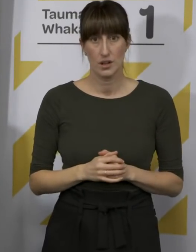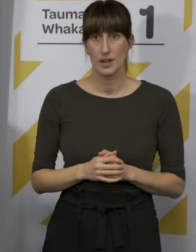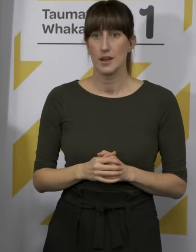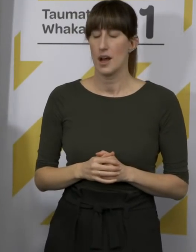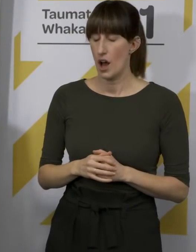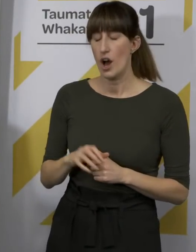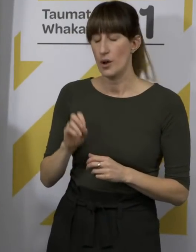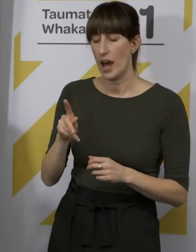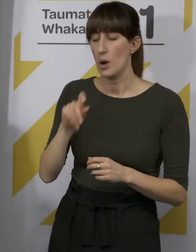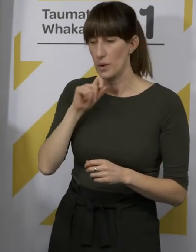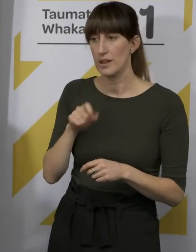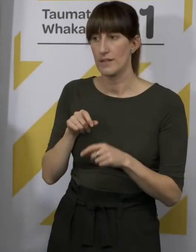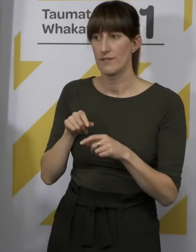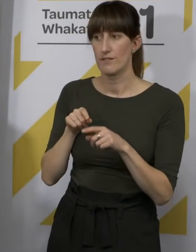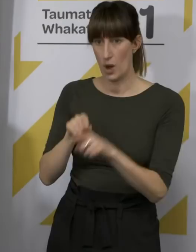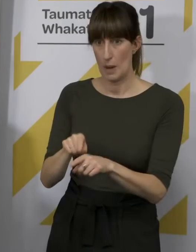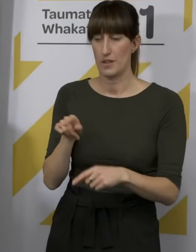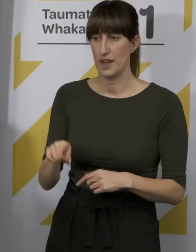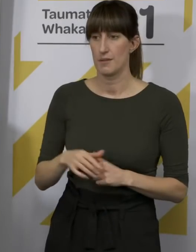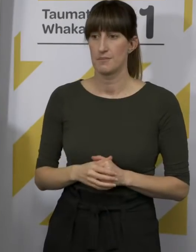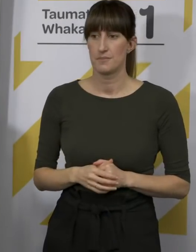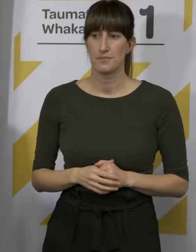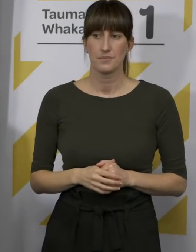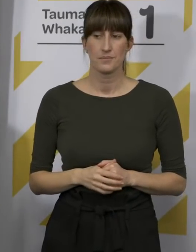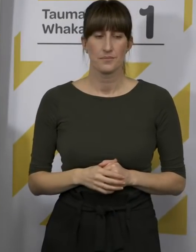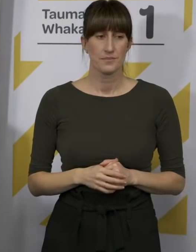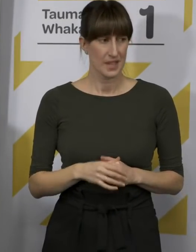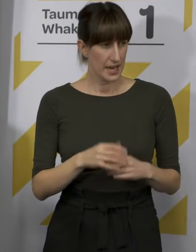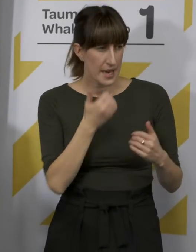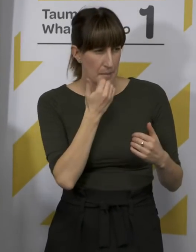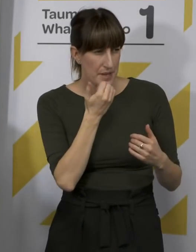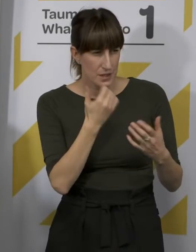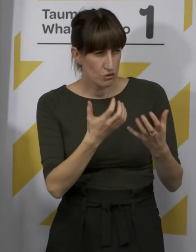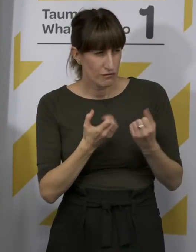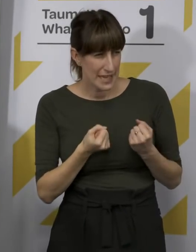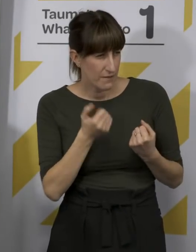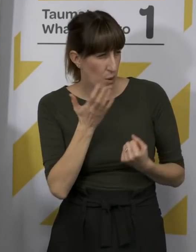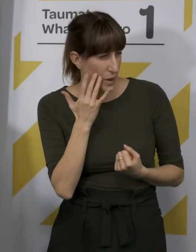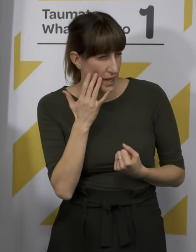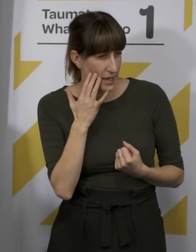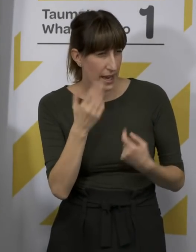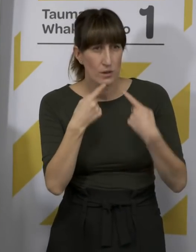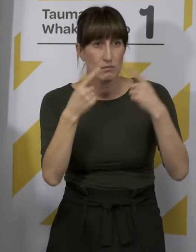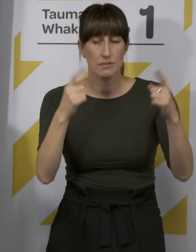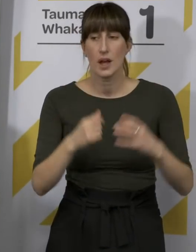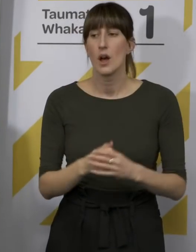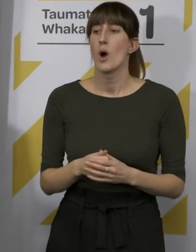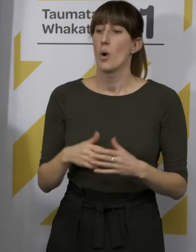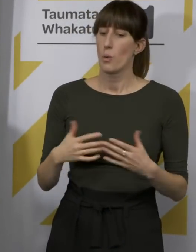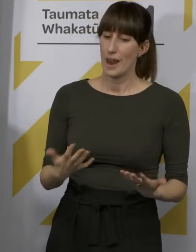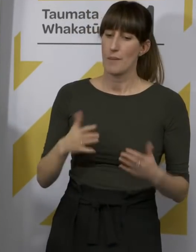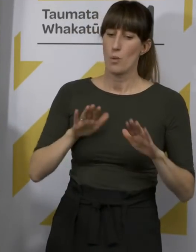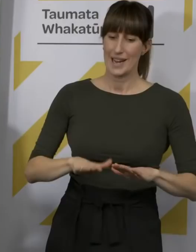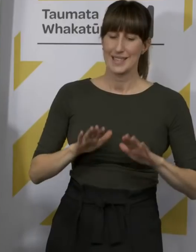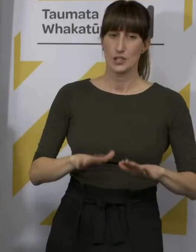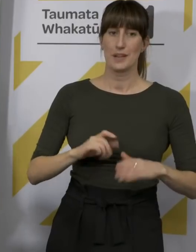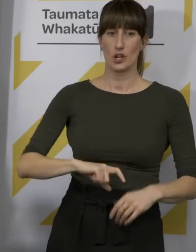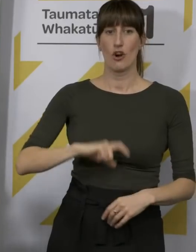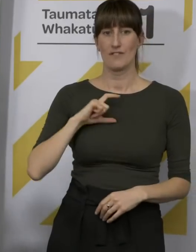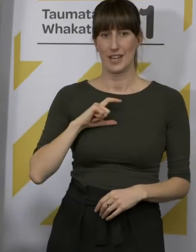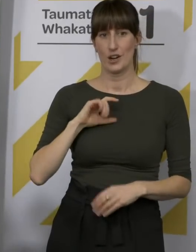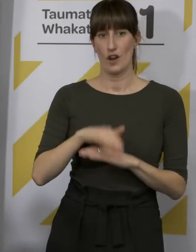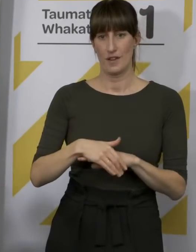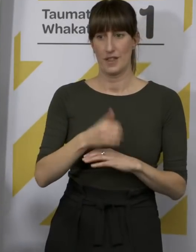numbers? I am keen to get them as soon as possible, and I want to share them with you when I'm confident in the numbers. So why do you think that they